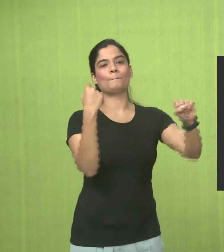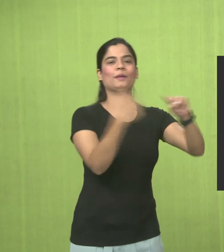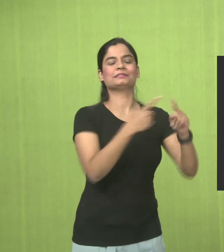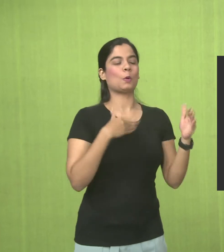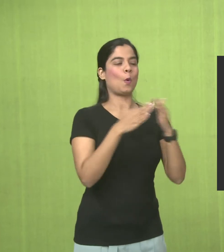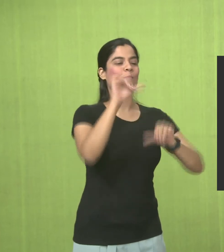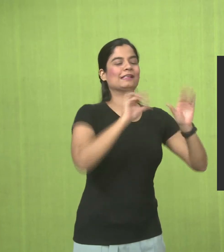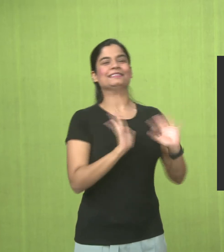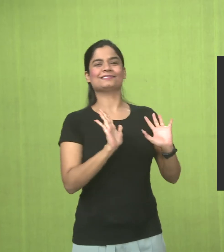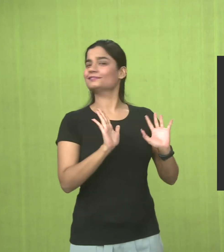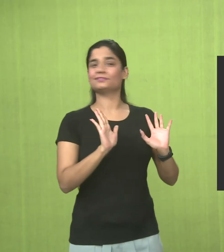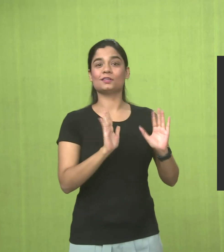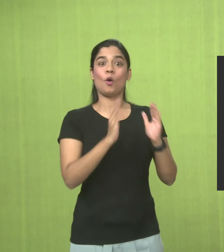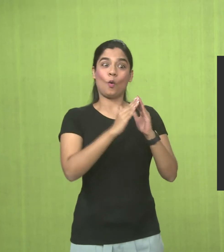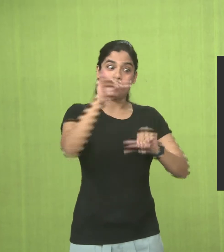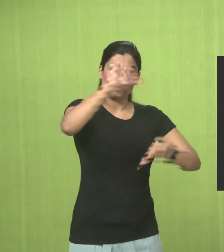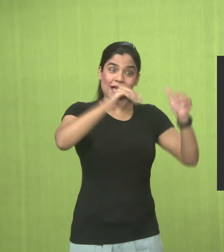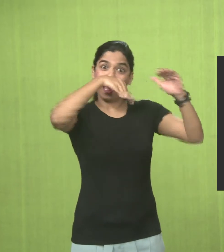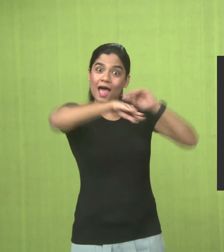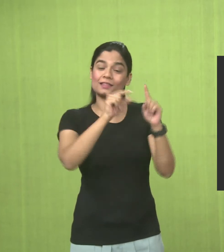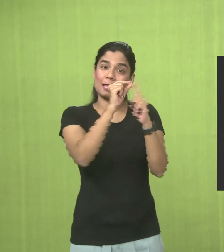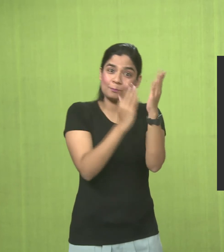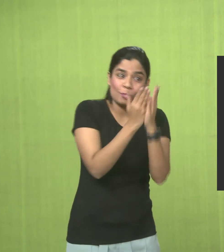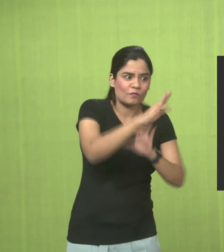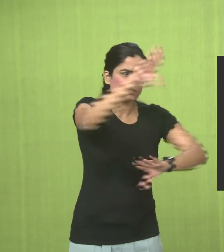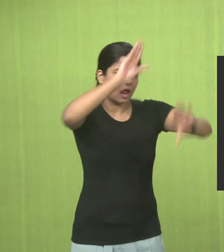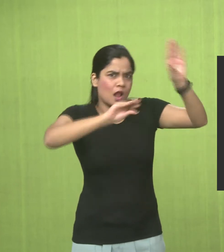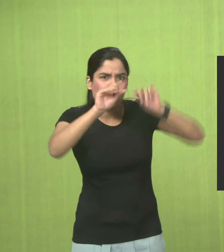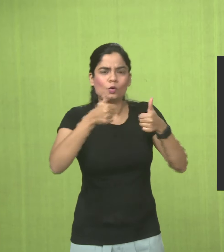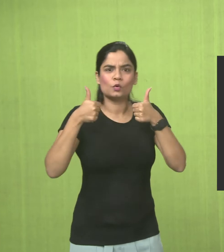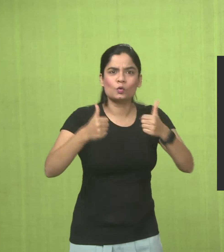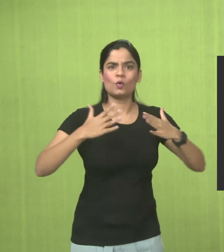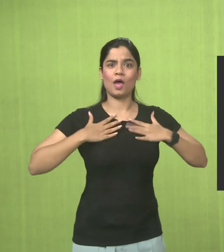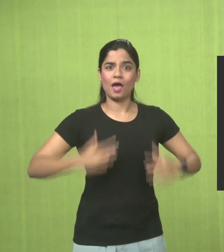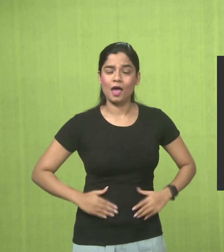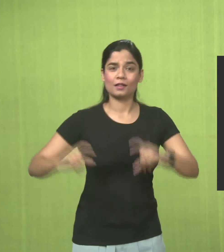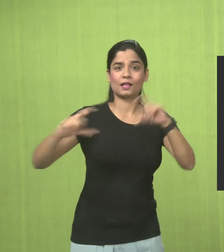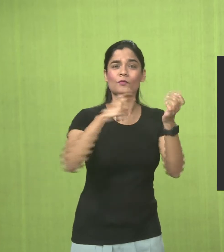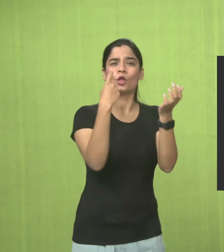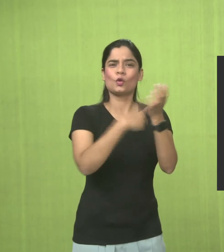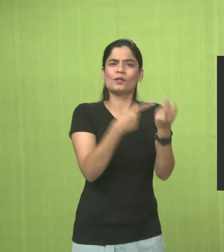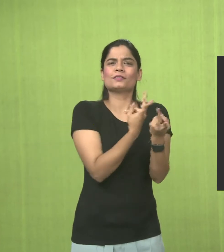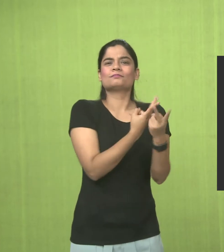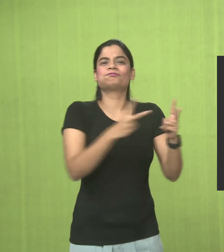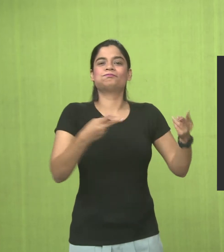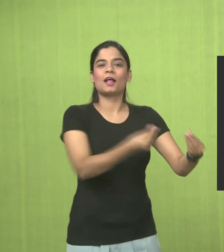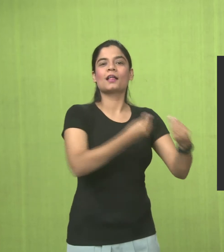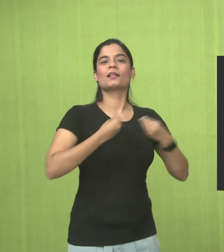science is just not limited to women. It has various aspects to it. you can learn various professions and become professionals in the